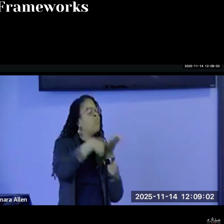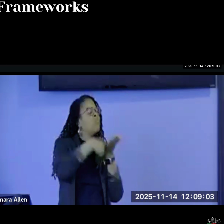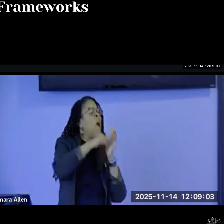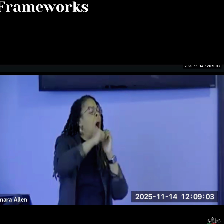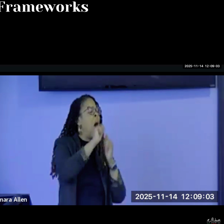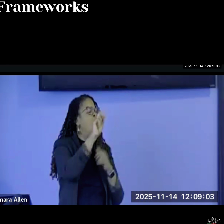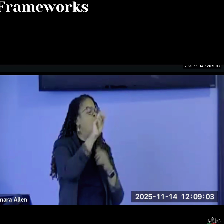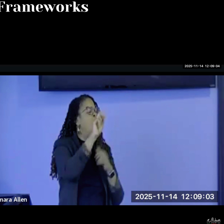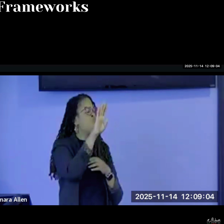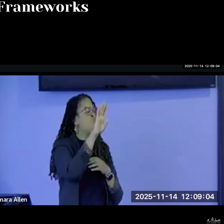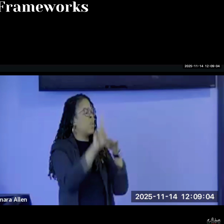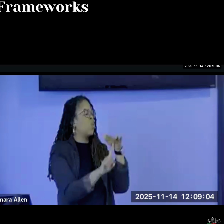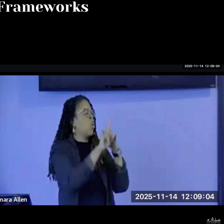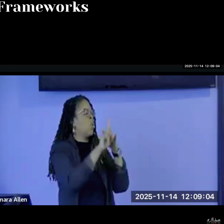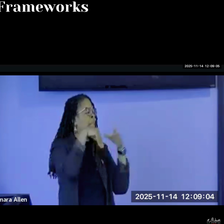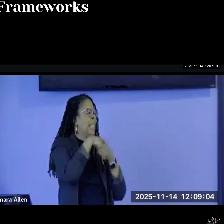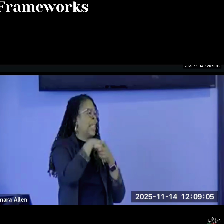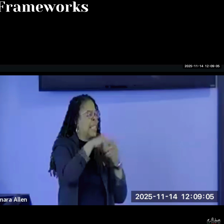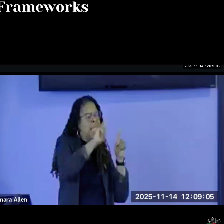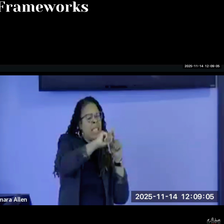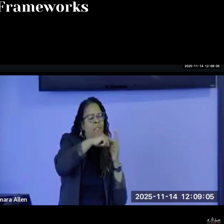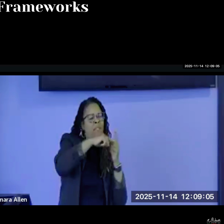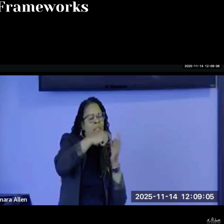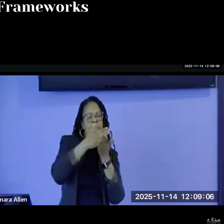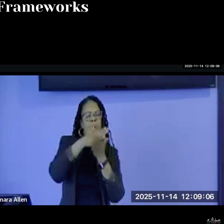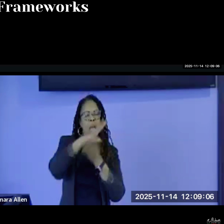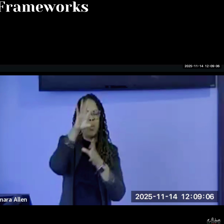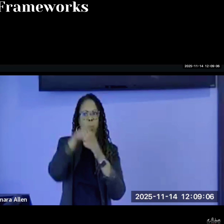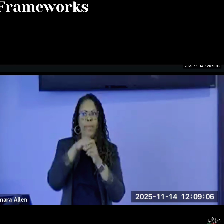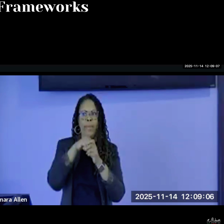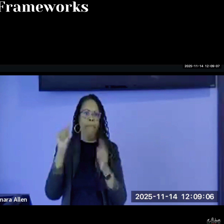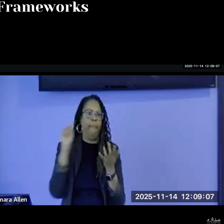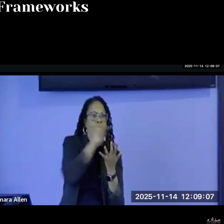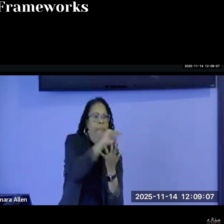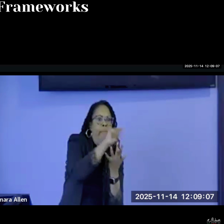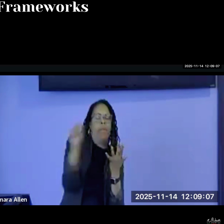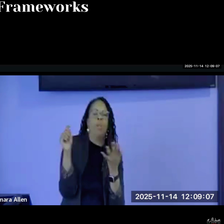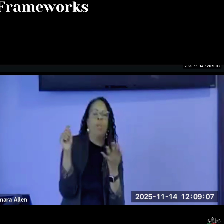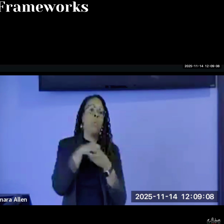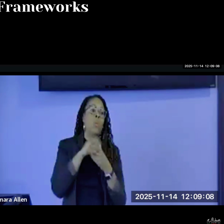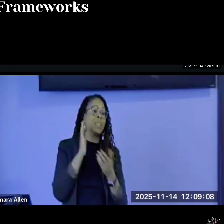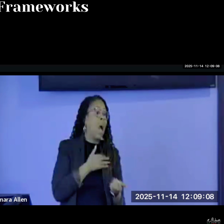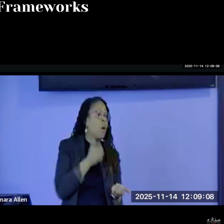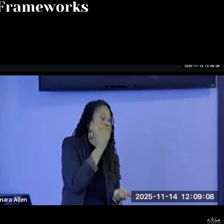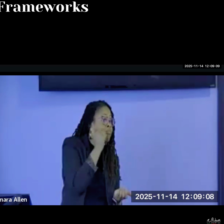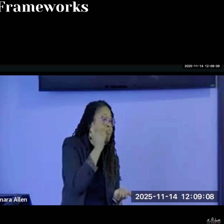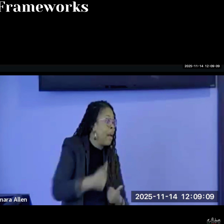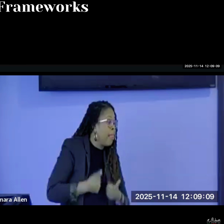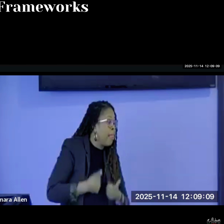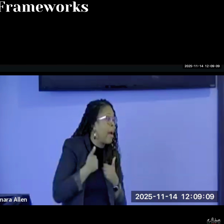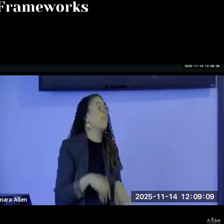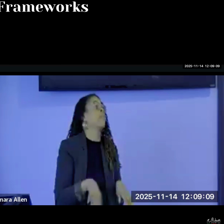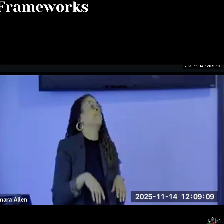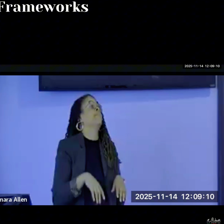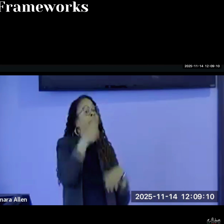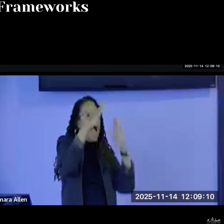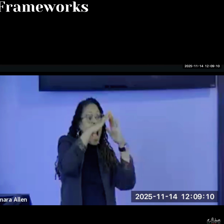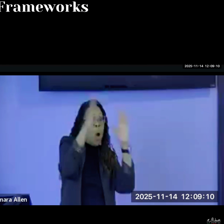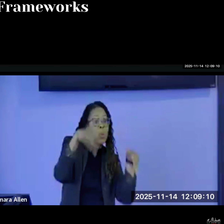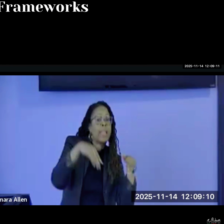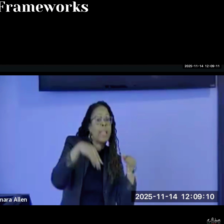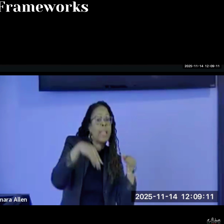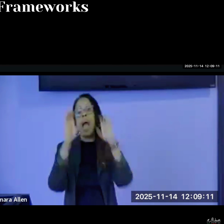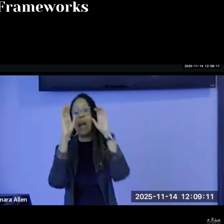as CRT. And this study focuses on how race shows up in our